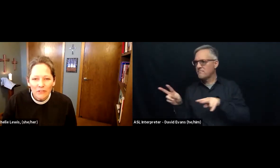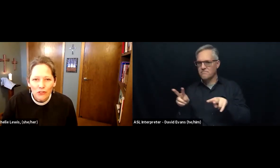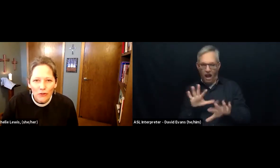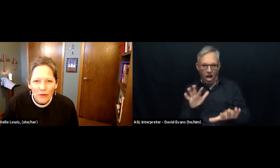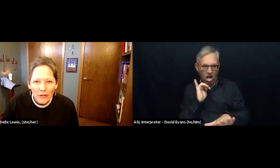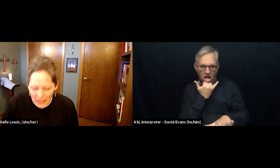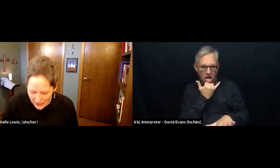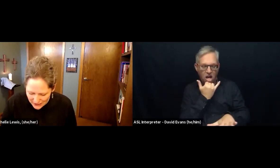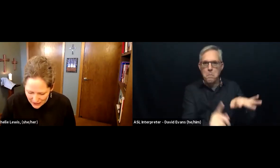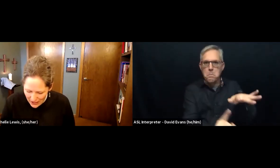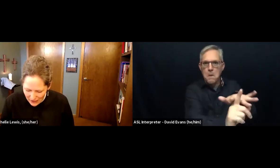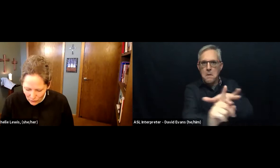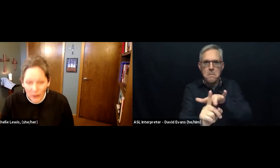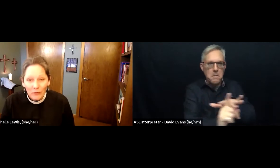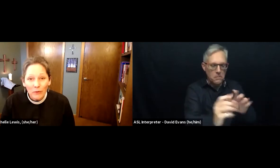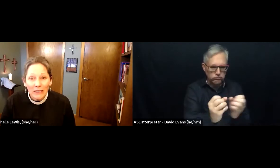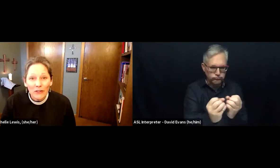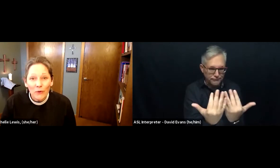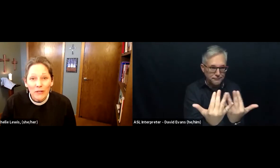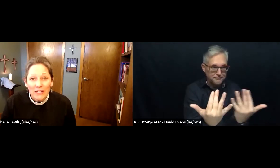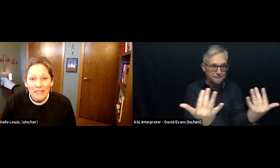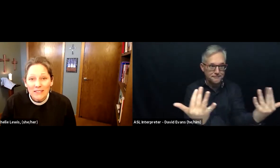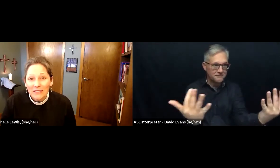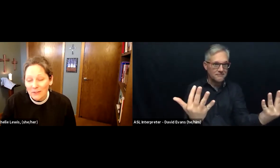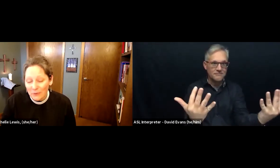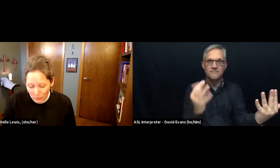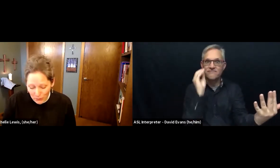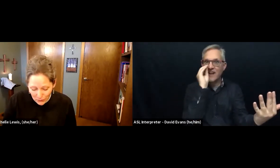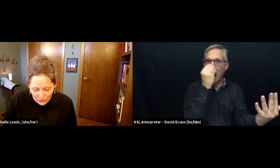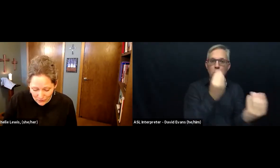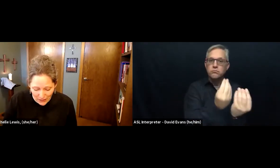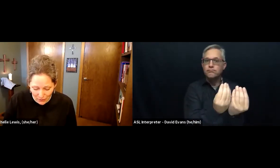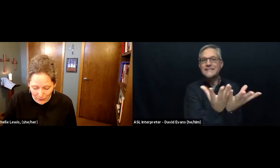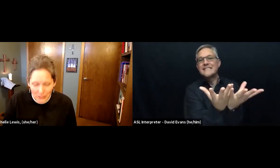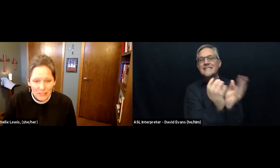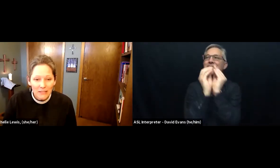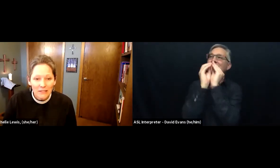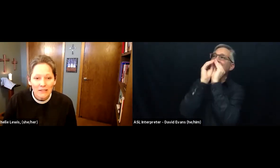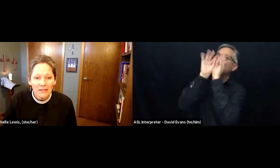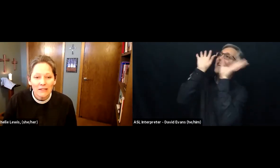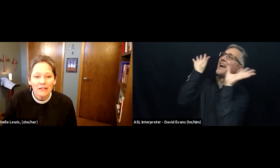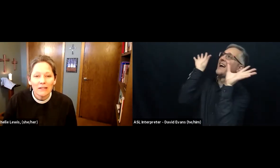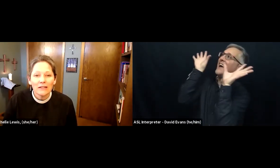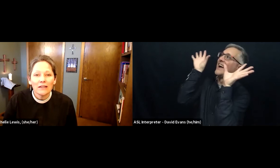That joy is when we notice those beautiful flowers.